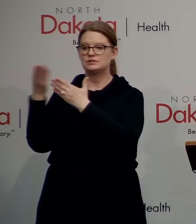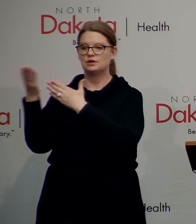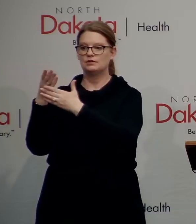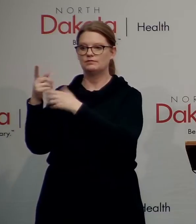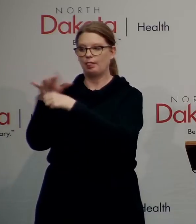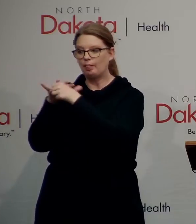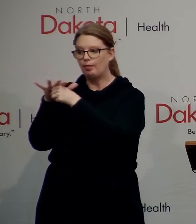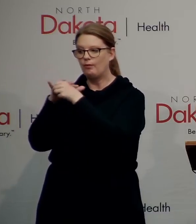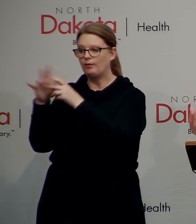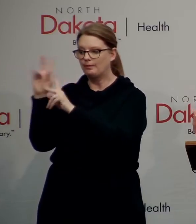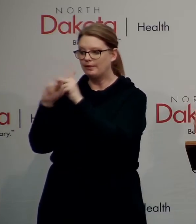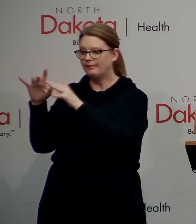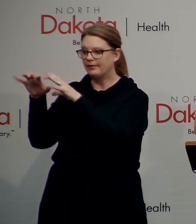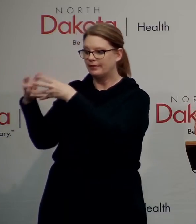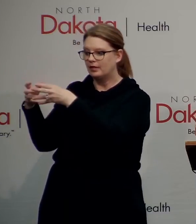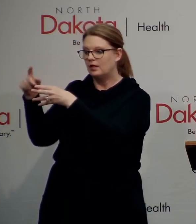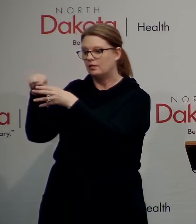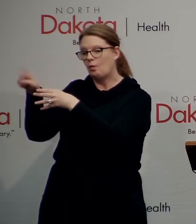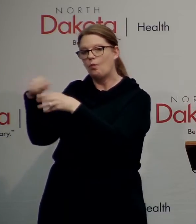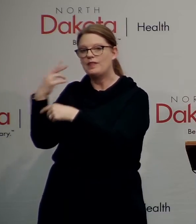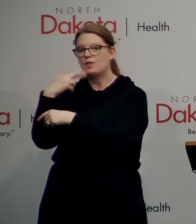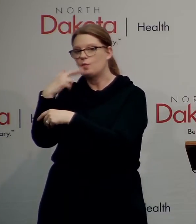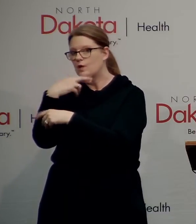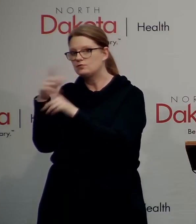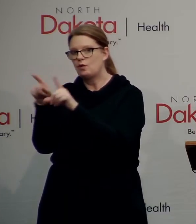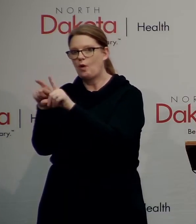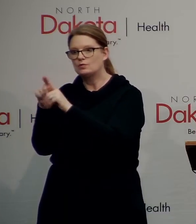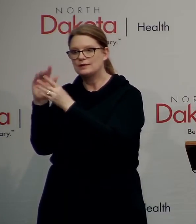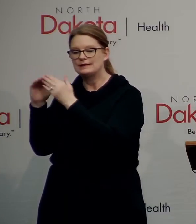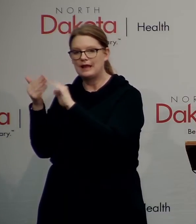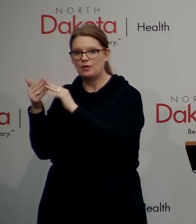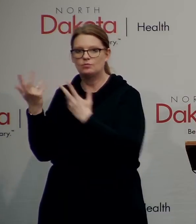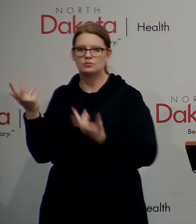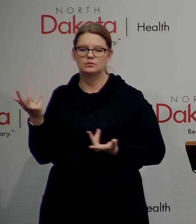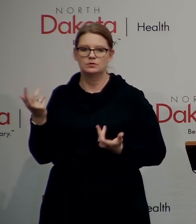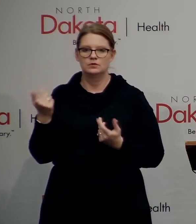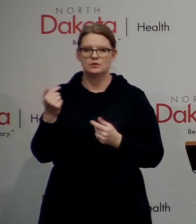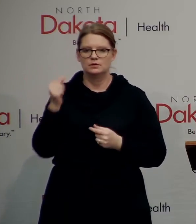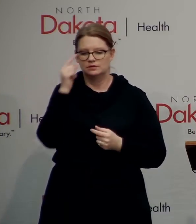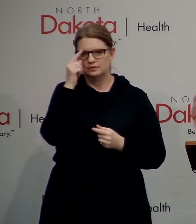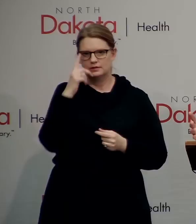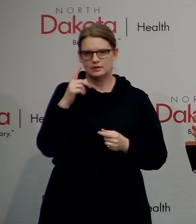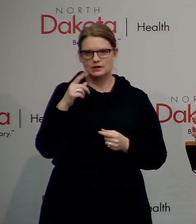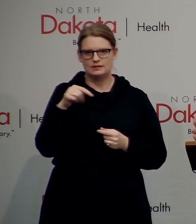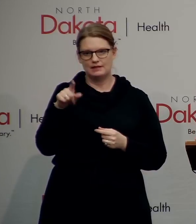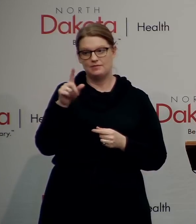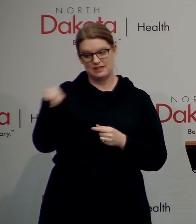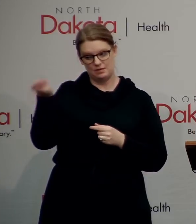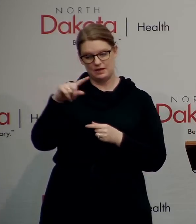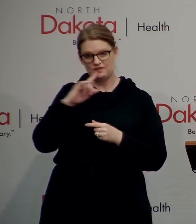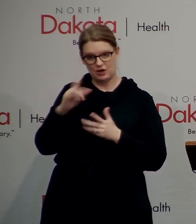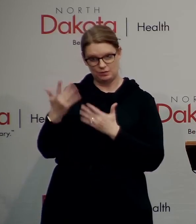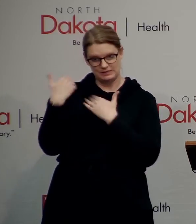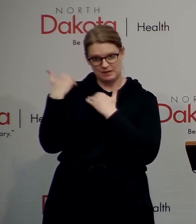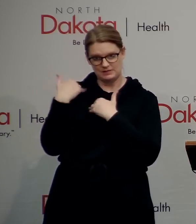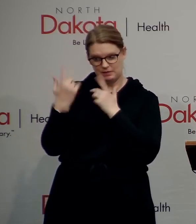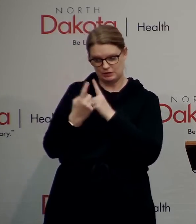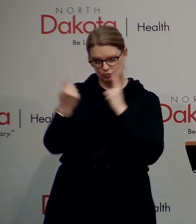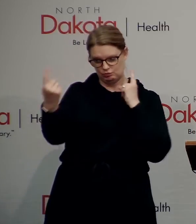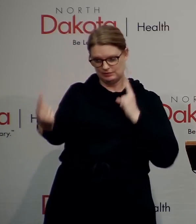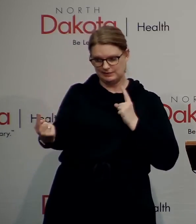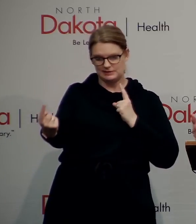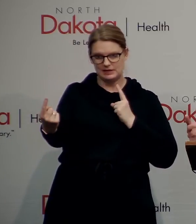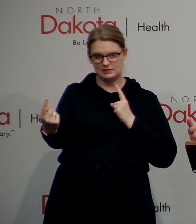primarily local population, might be the only restaurant also in town, and they're being very responsible about social